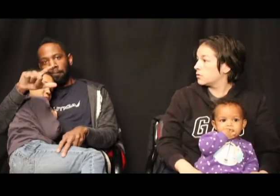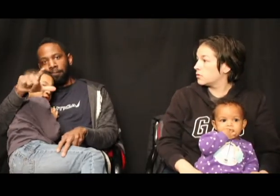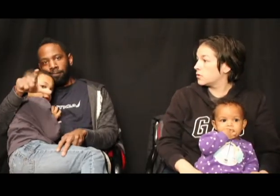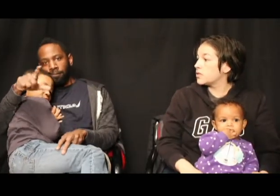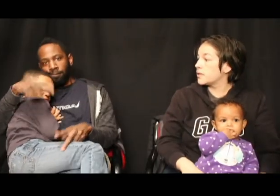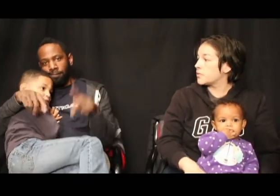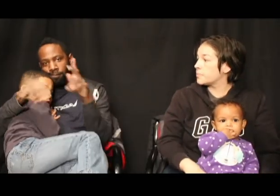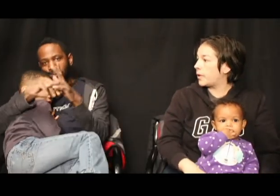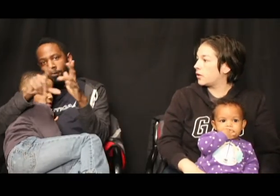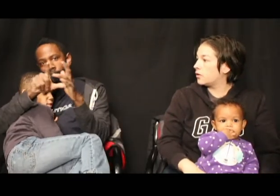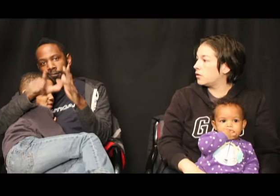His name is Michael.